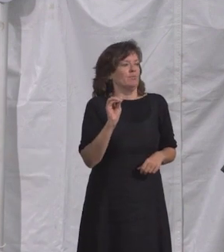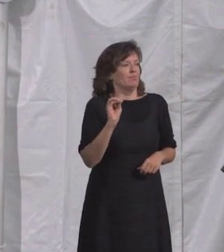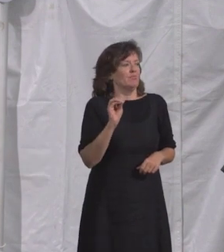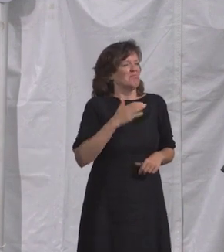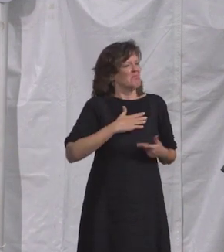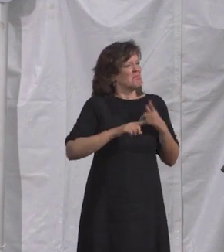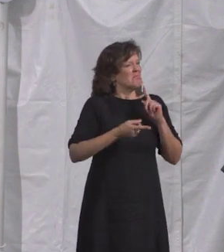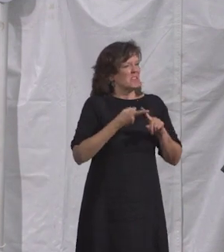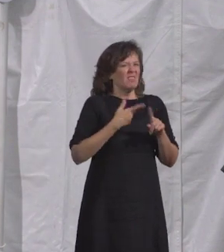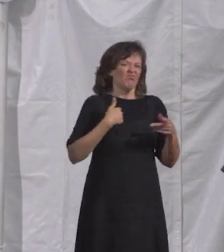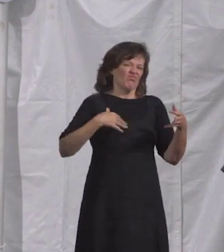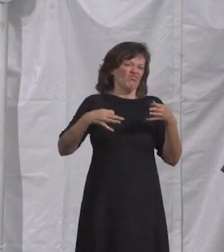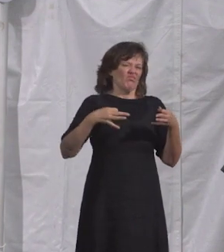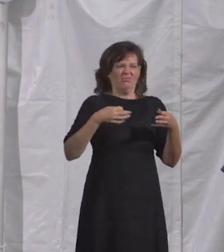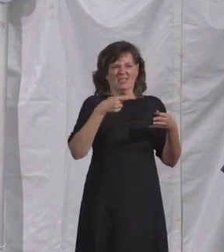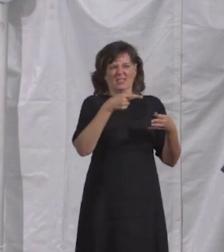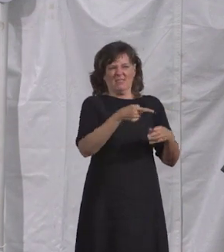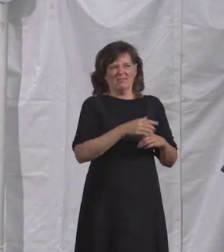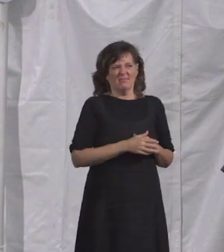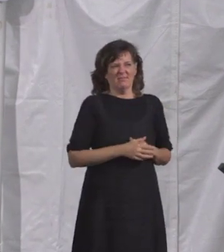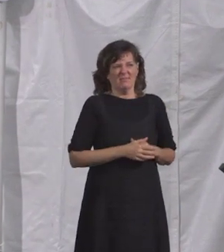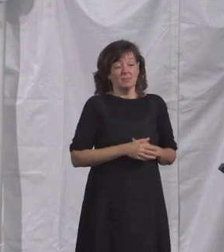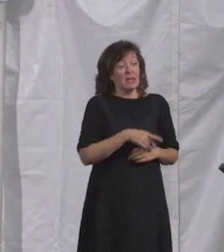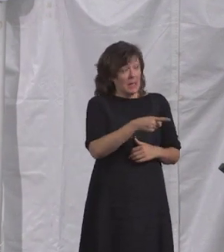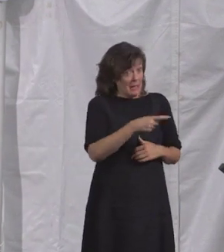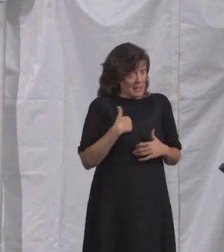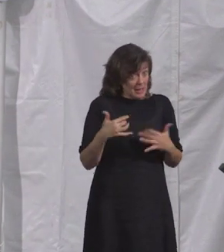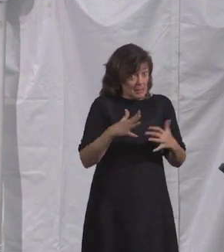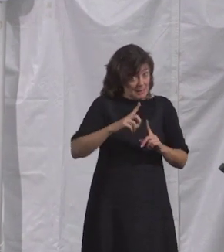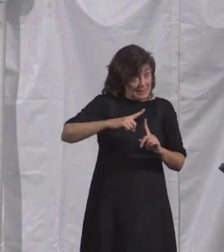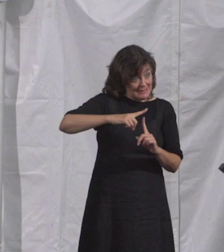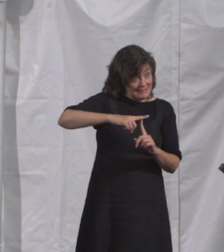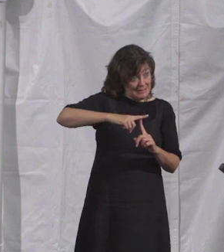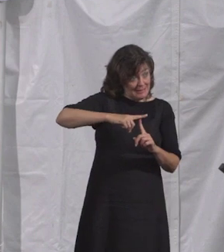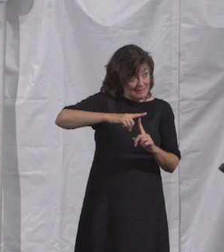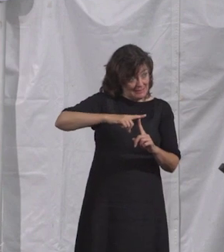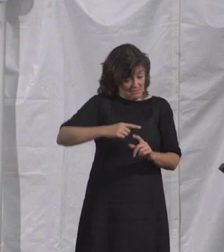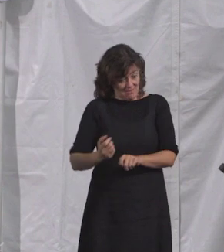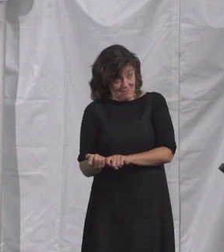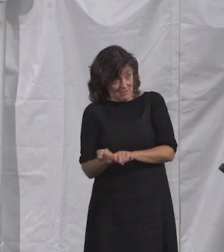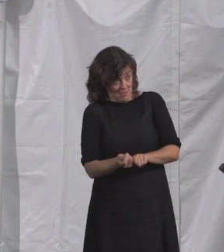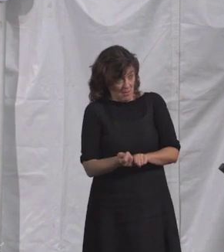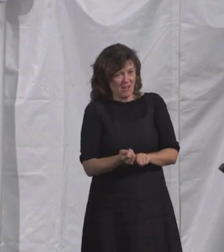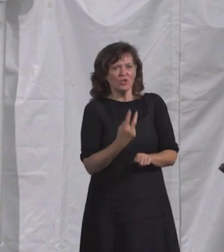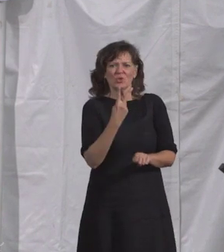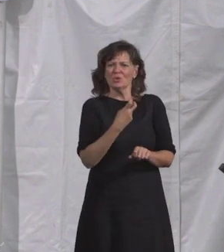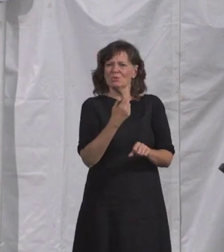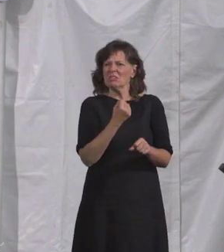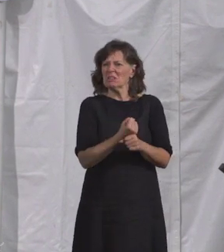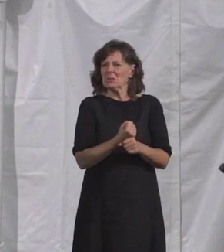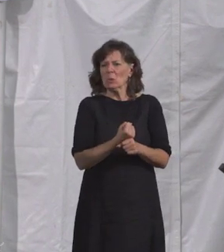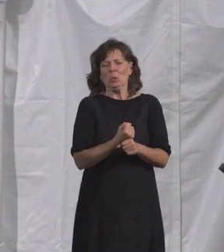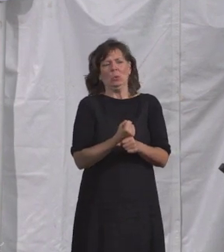Yeah, remedial T-ball. In our country, that's worse than getting held back in school. And